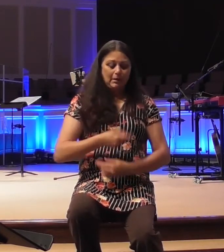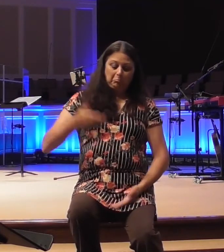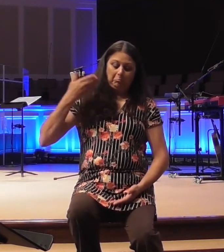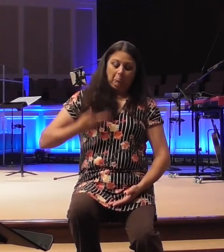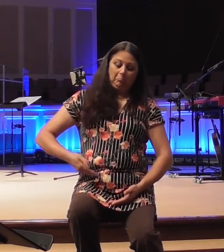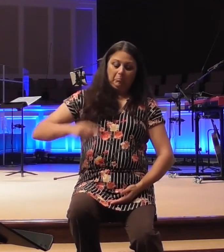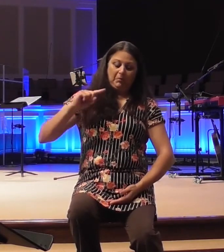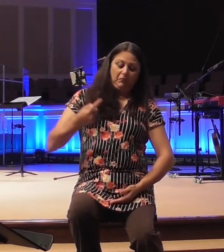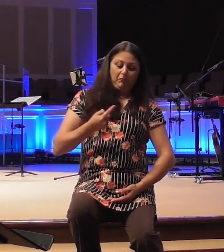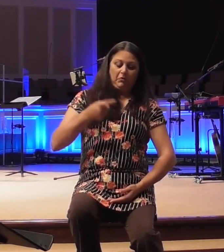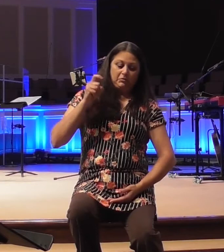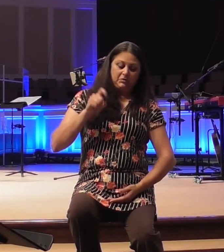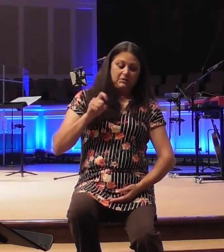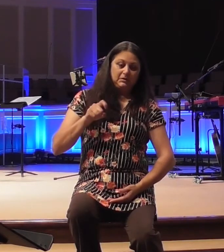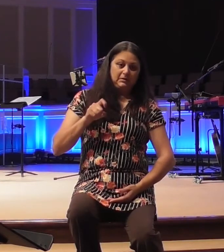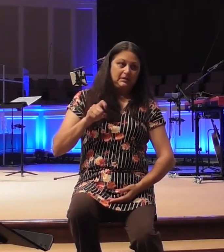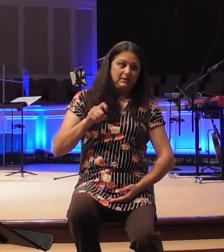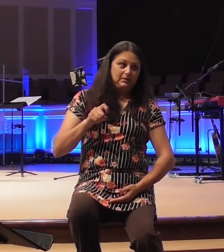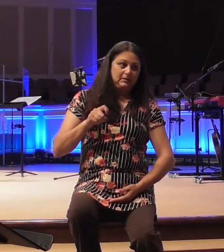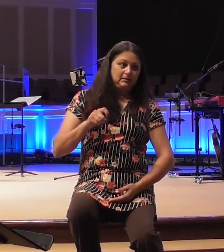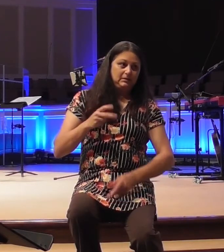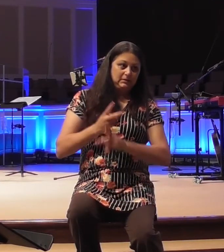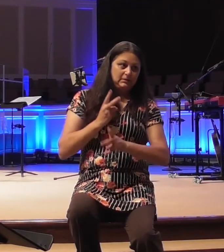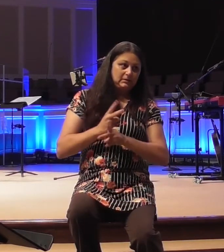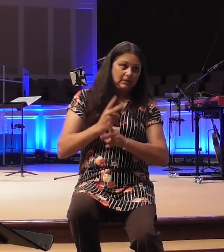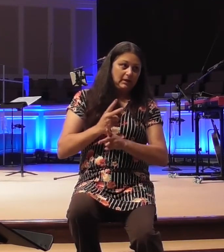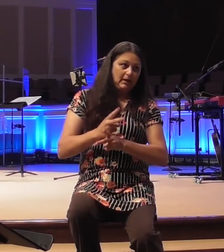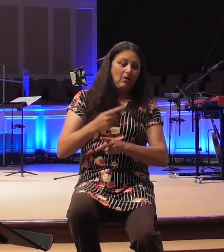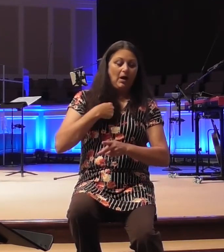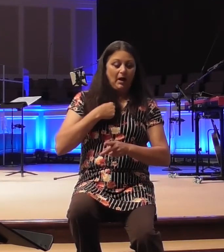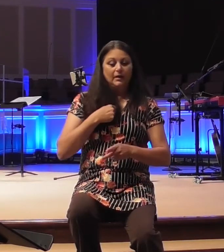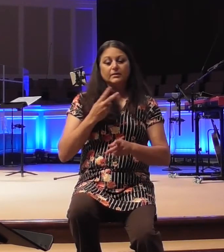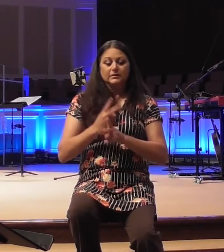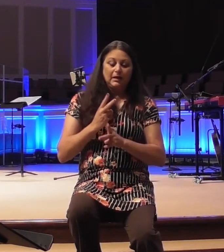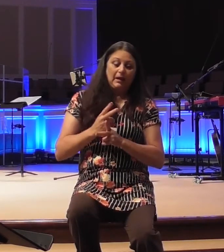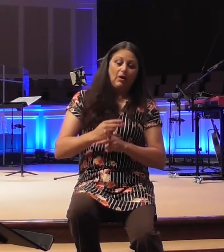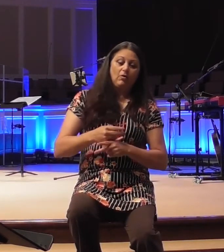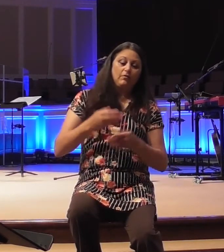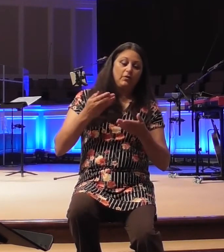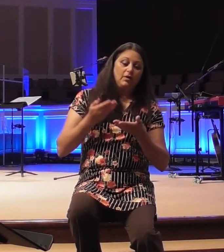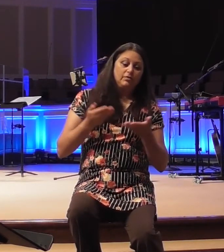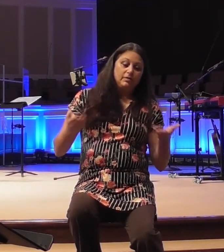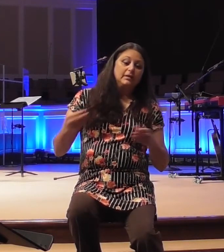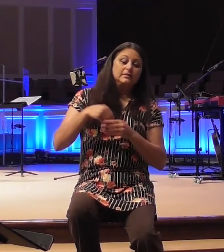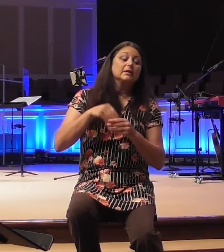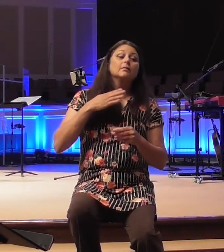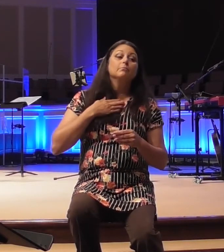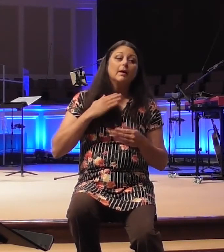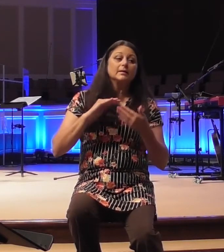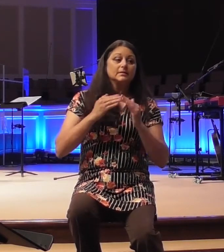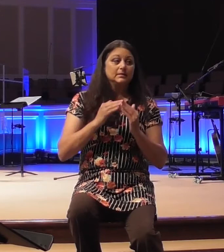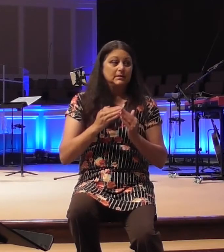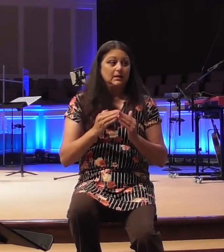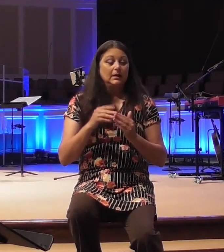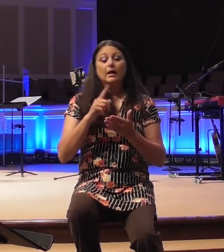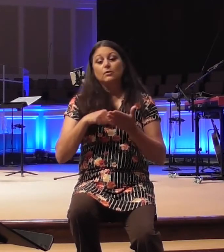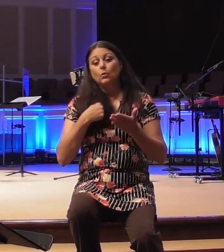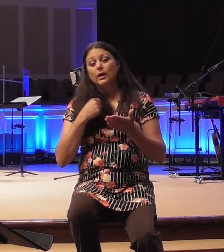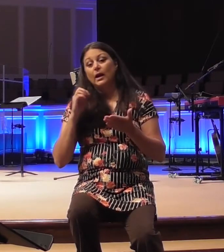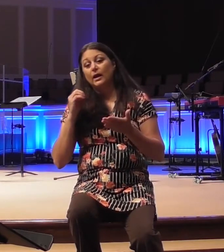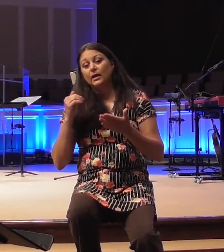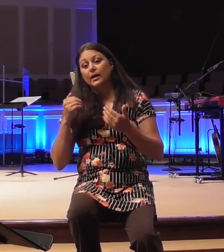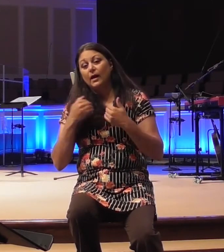about my house and what I need in my city, and then with whatever time and energy and resources I have left over,